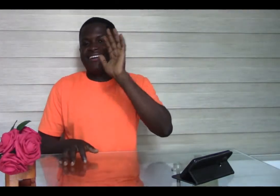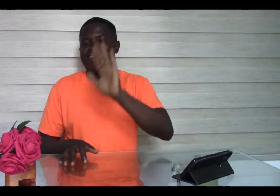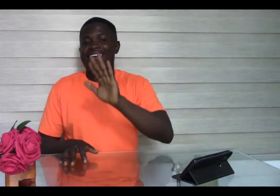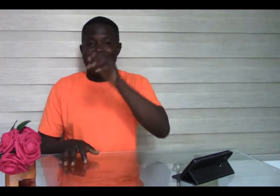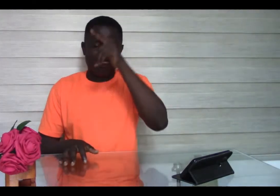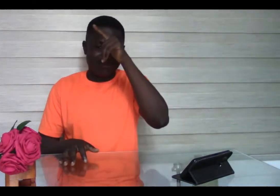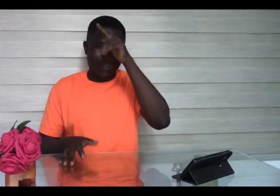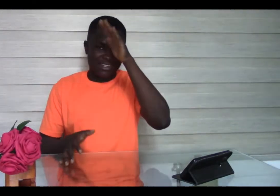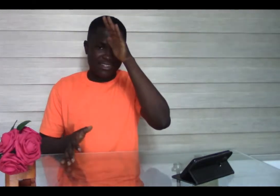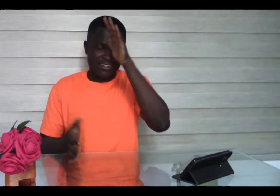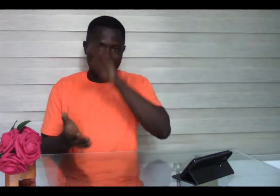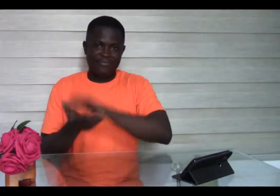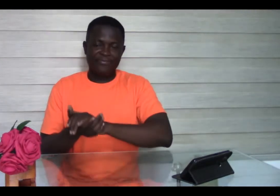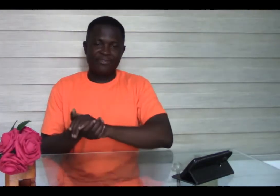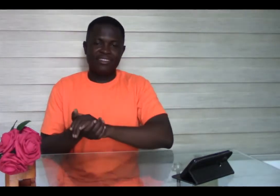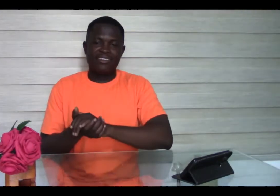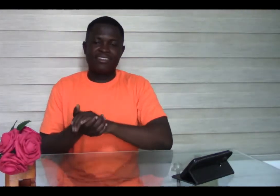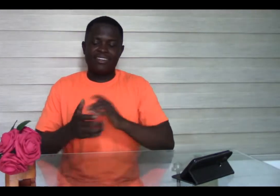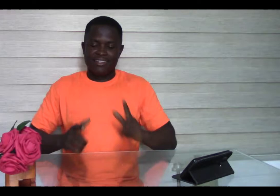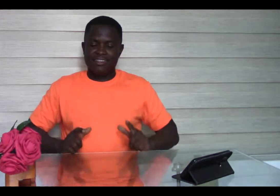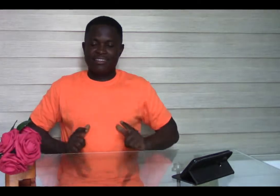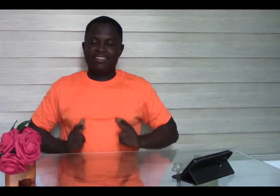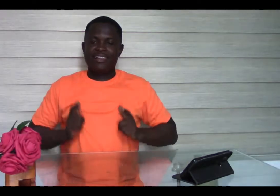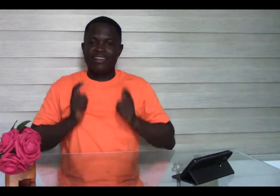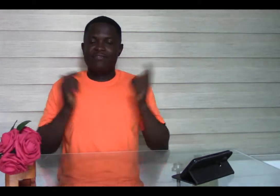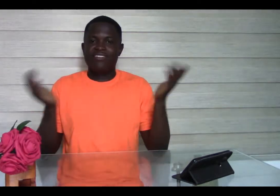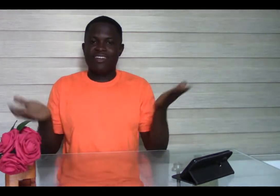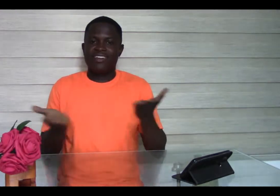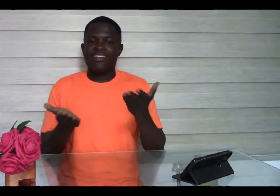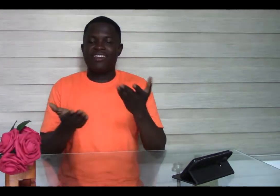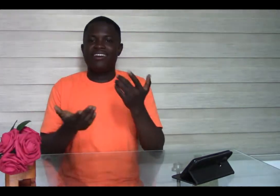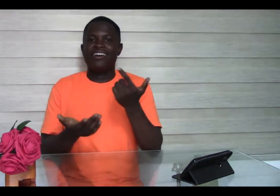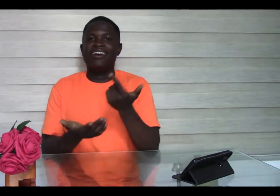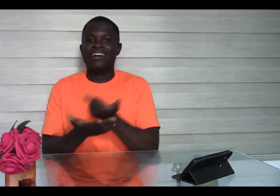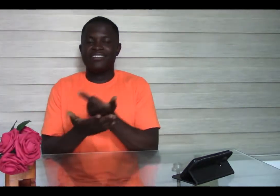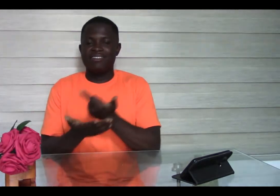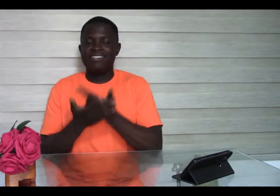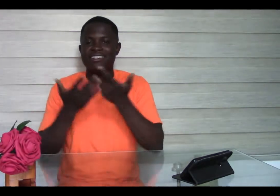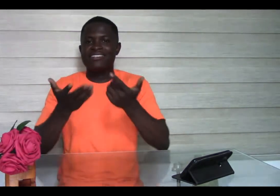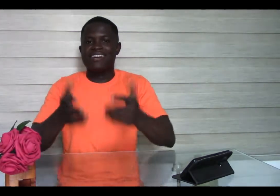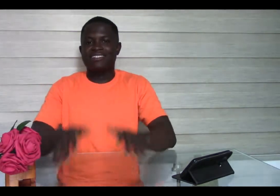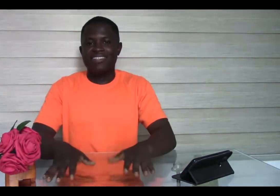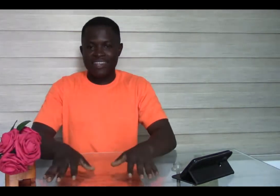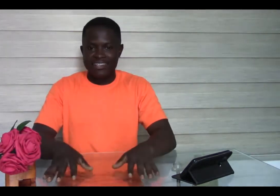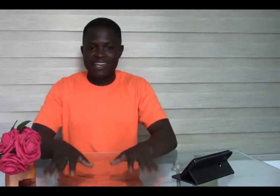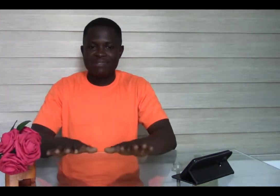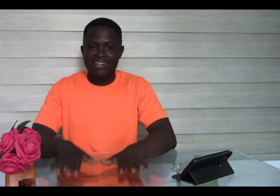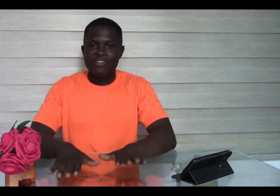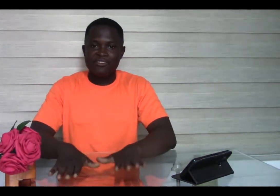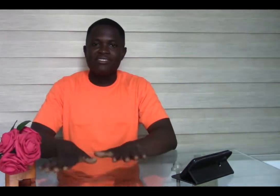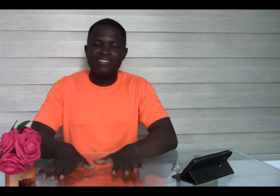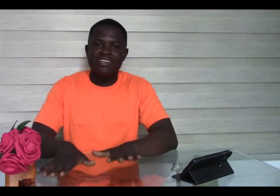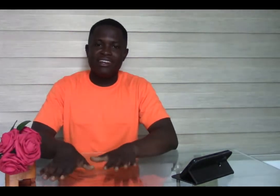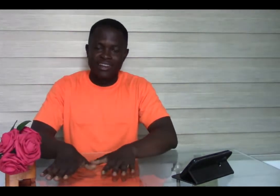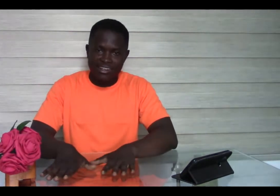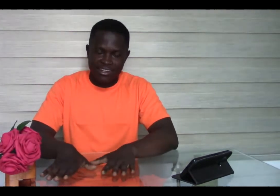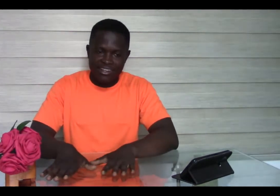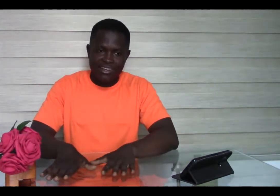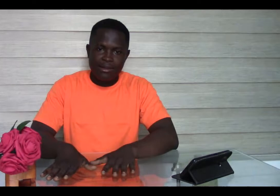her husband live here Ghana. So what you say is that it's her husband that used to stay in Ghana, but